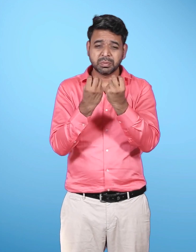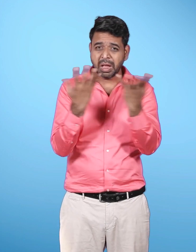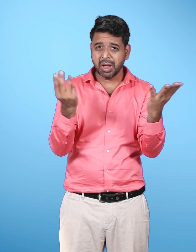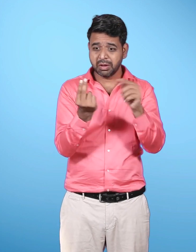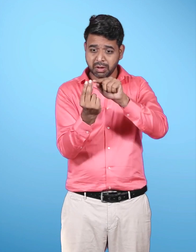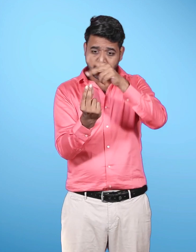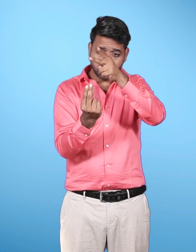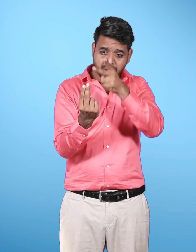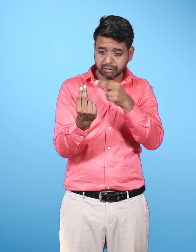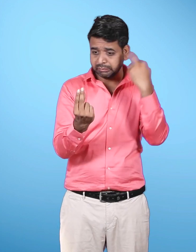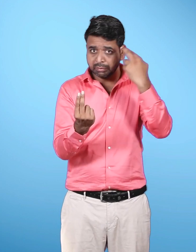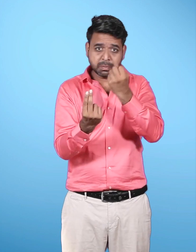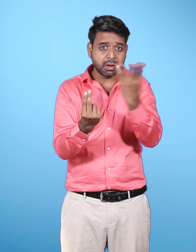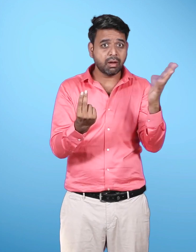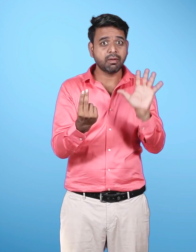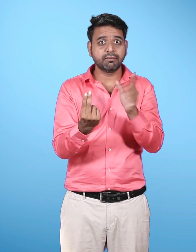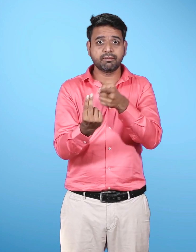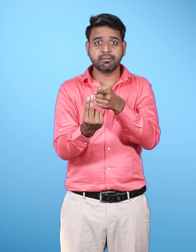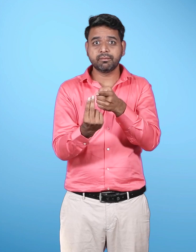Is the filament inside it intact?